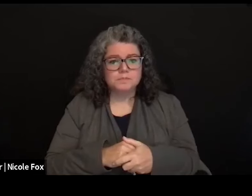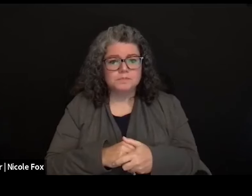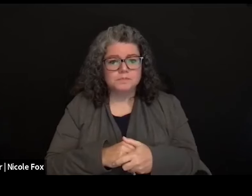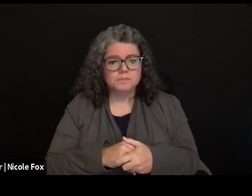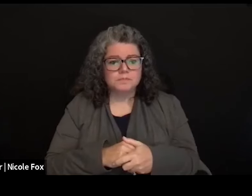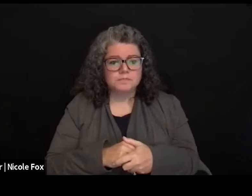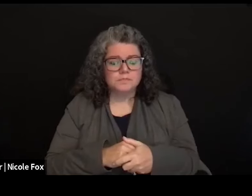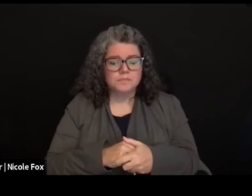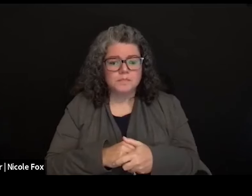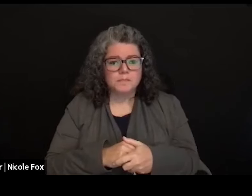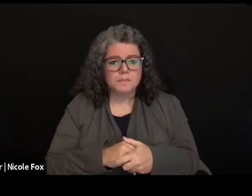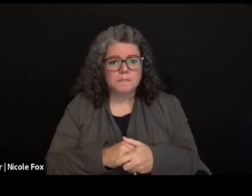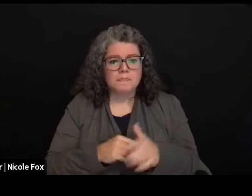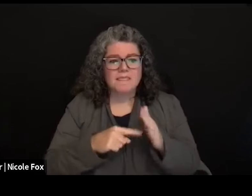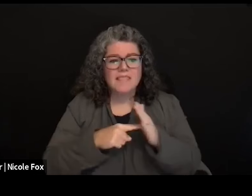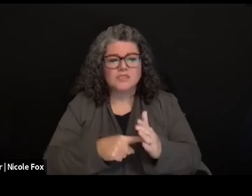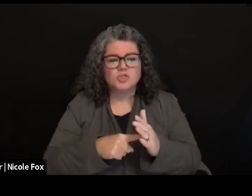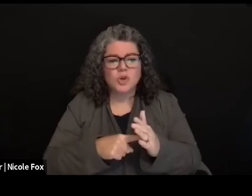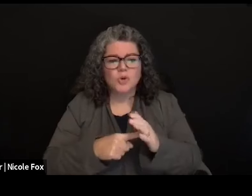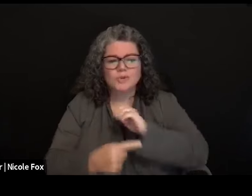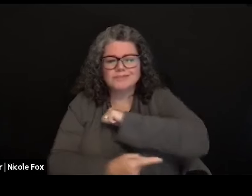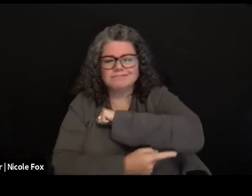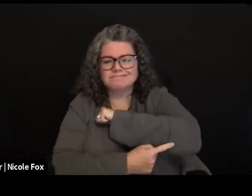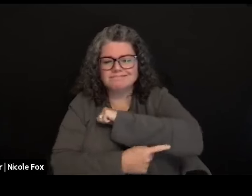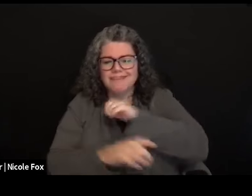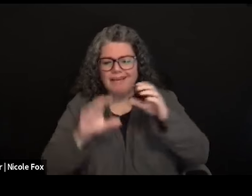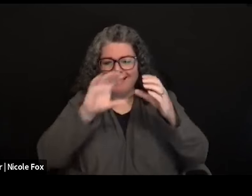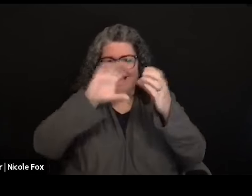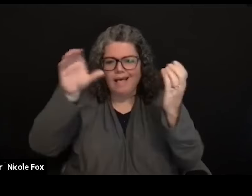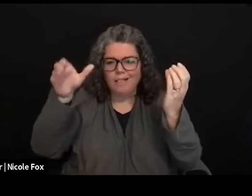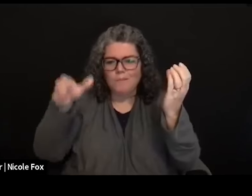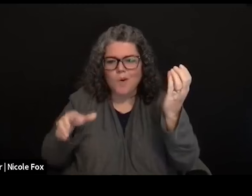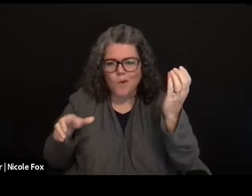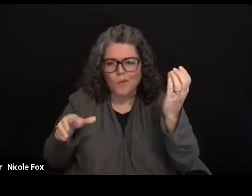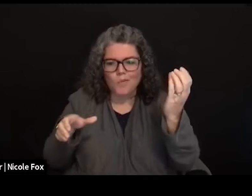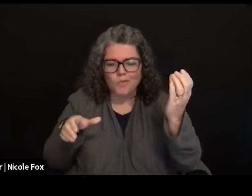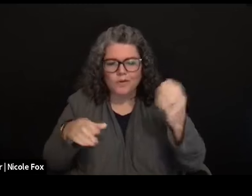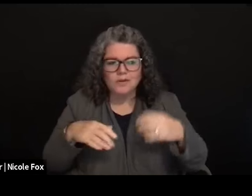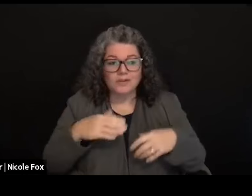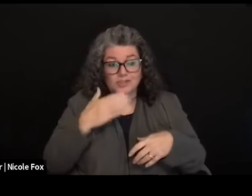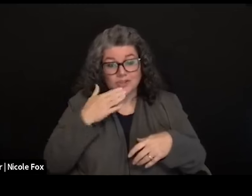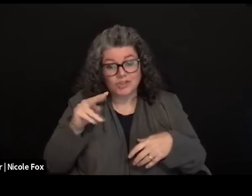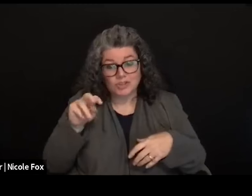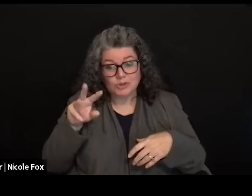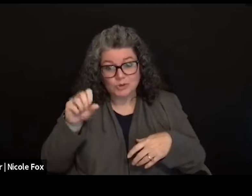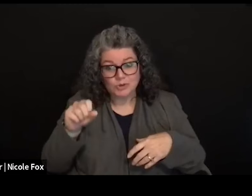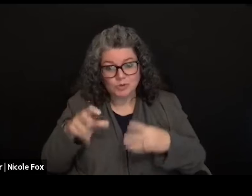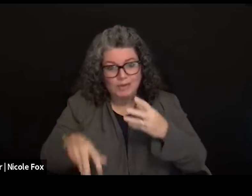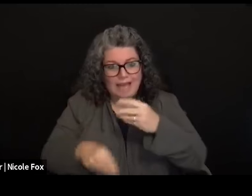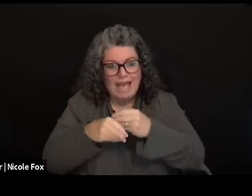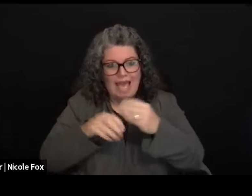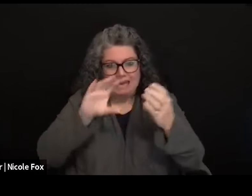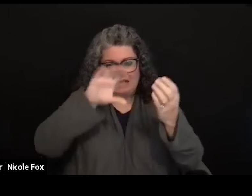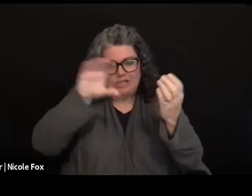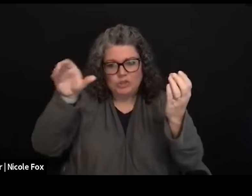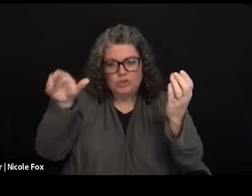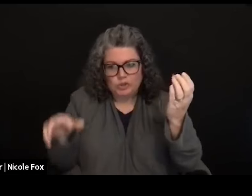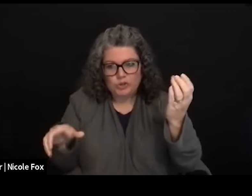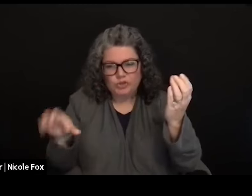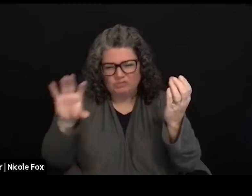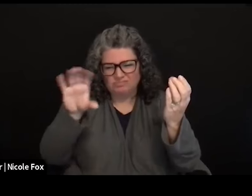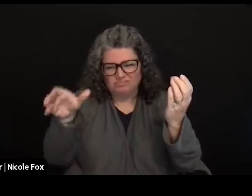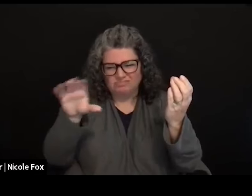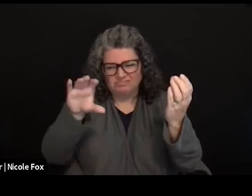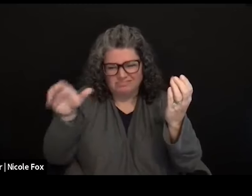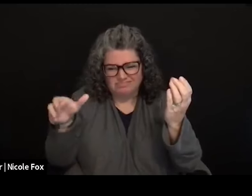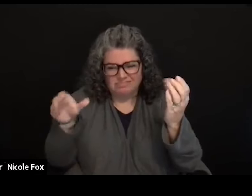this is an elbow. So there's good news on this slide. This is yesterday. You can see where an elbow, so that's a turn in the pipe, is being lowered into